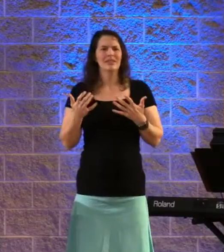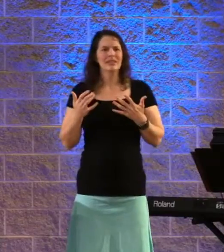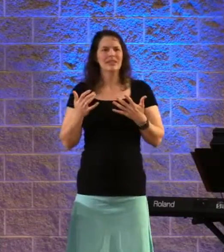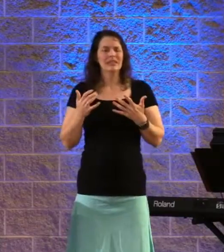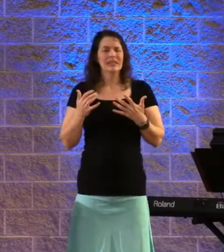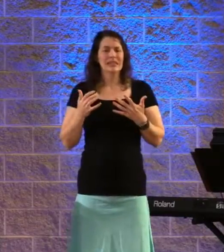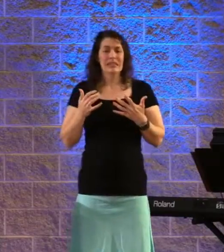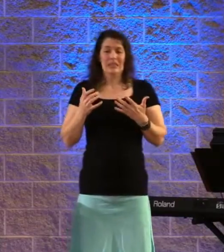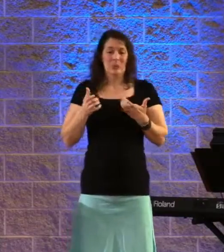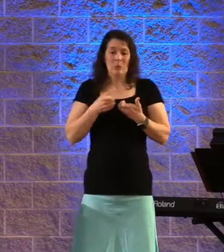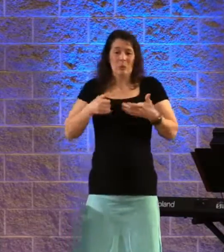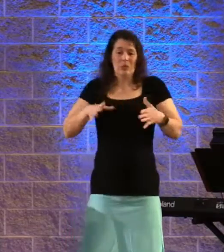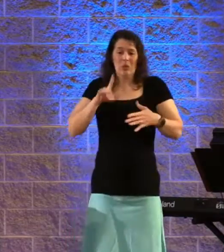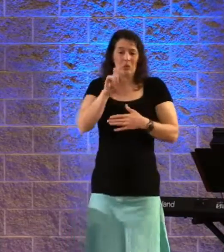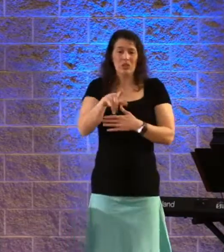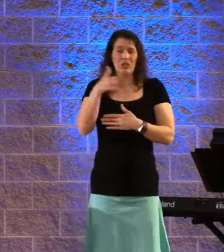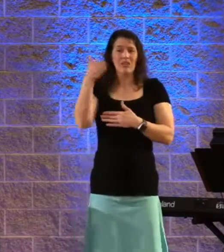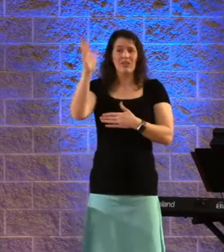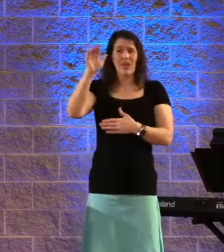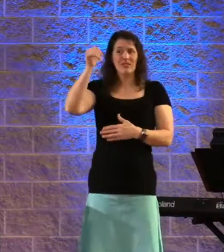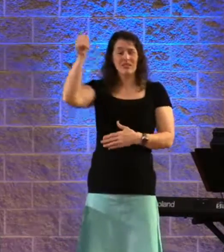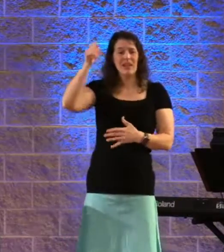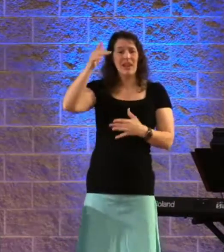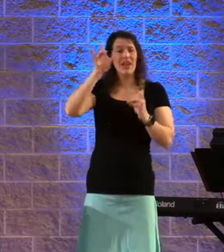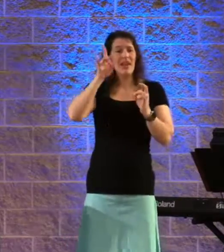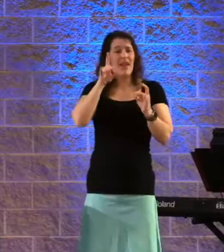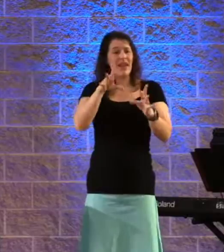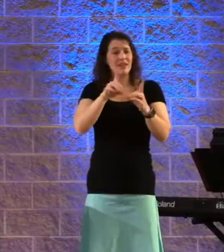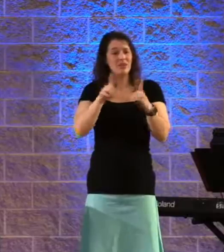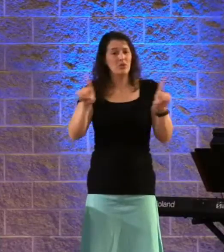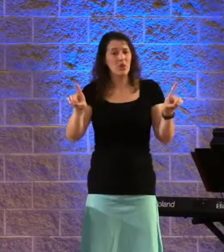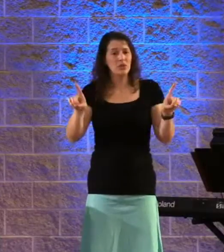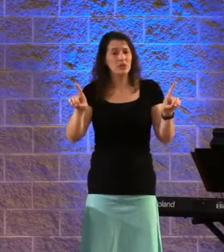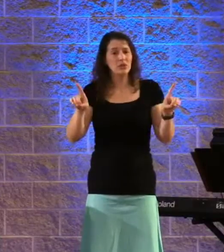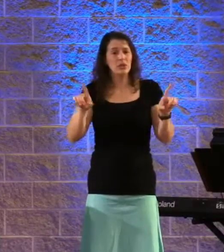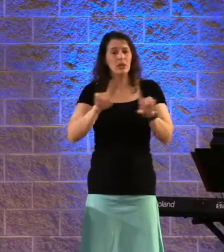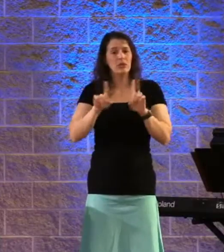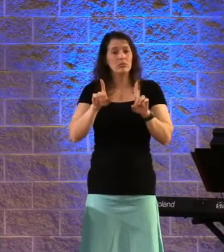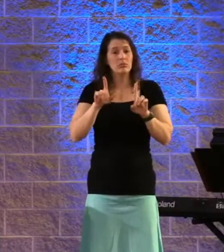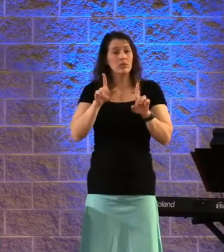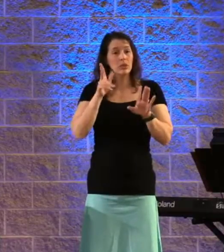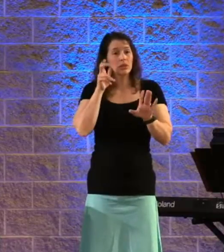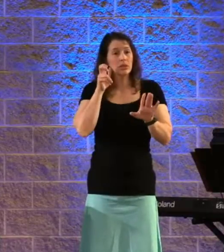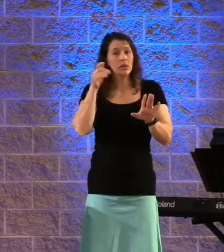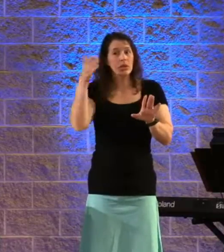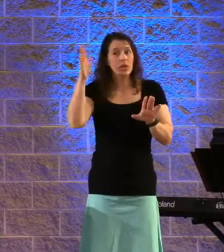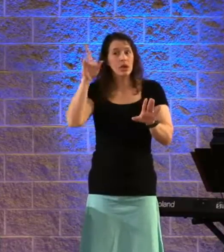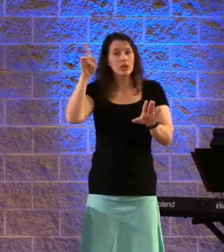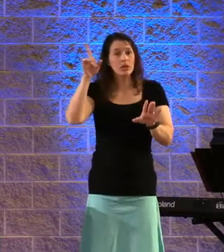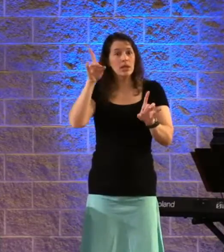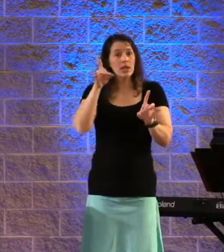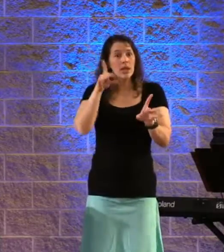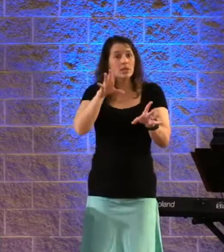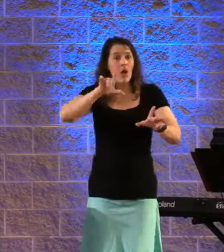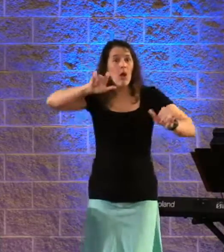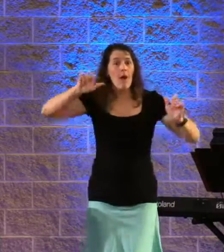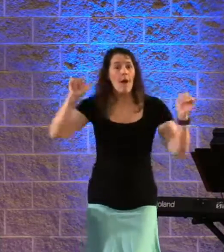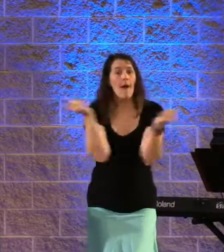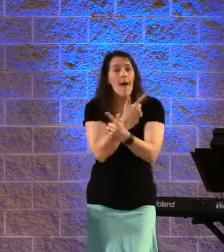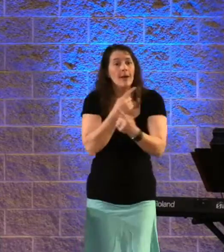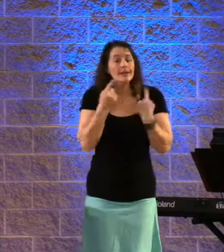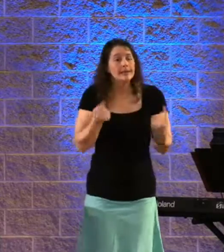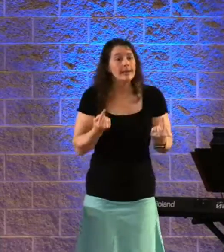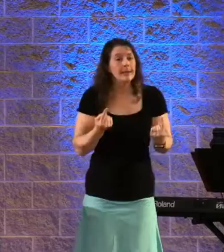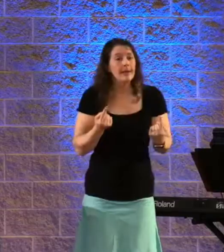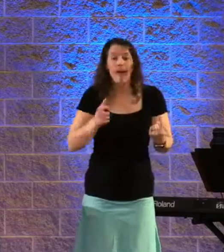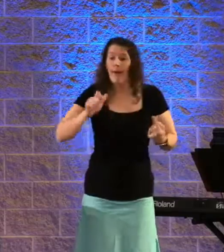divorce. But can I tell you something? Hear me out on this. God hates all sin. God hates any sin and